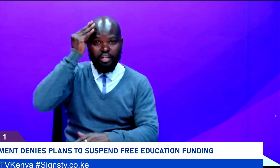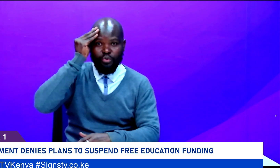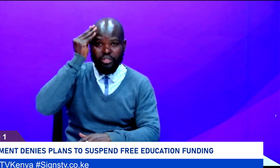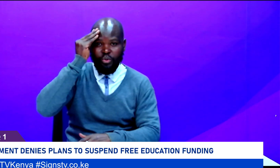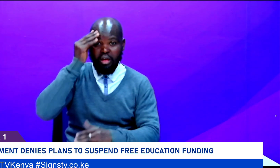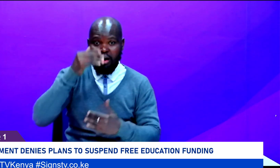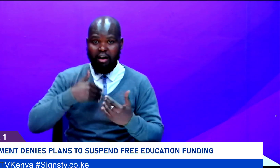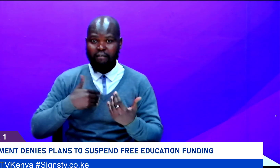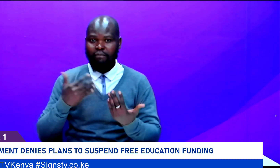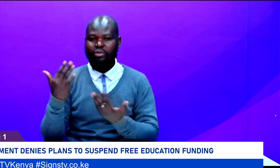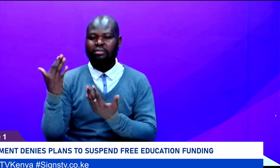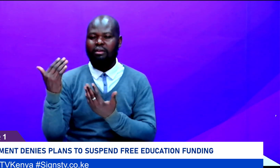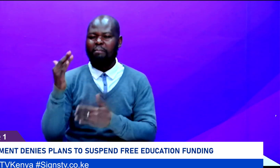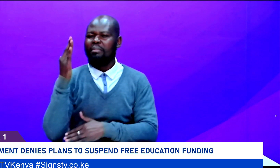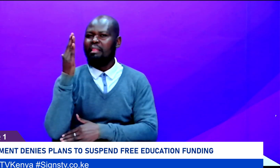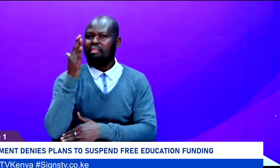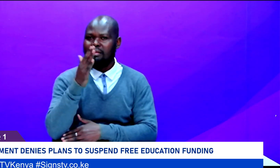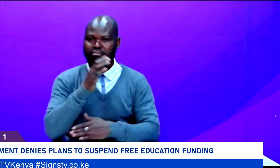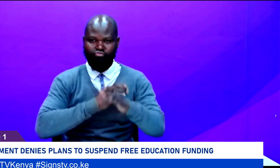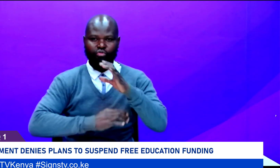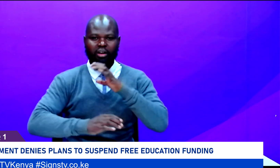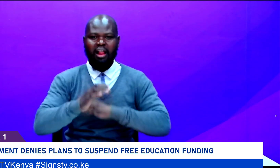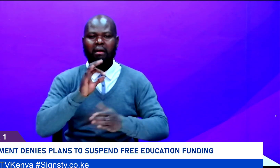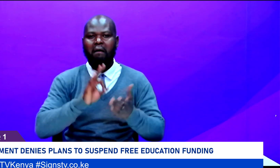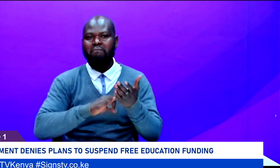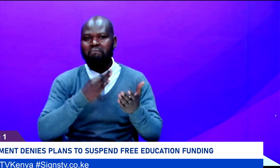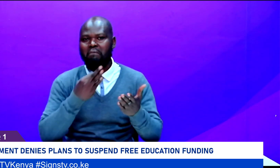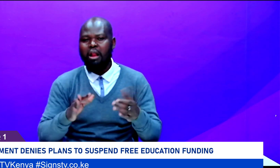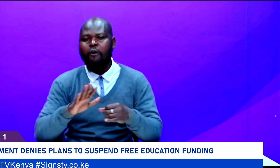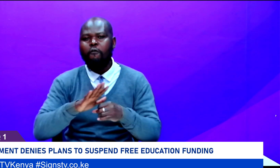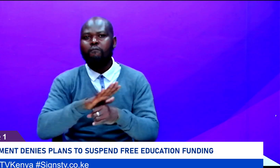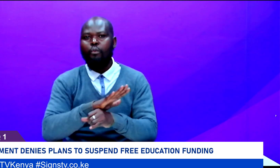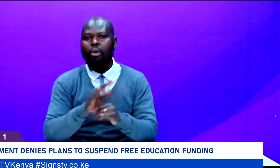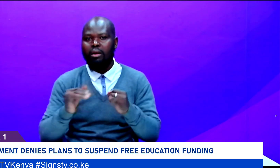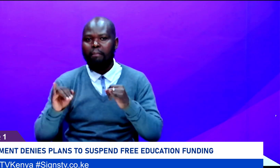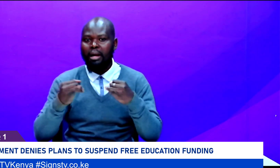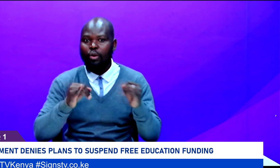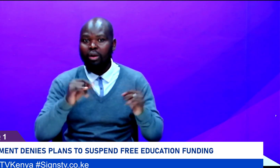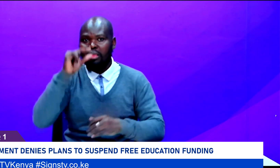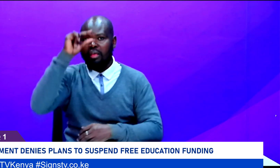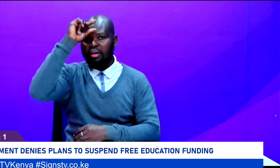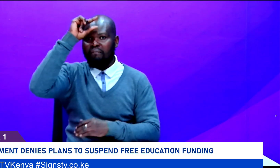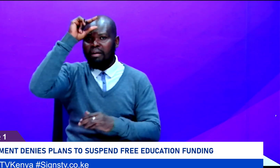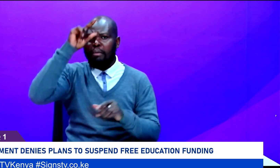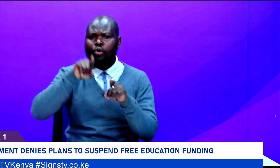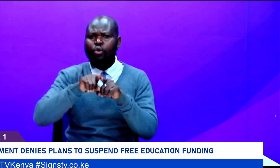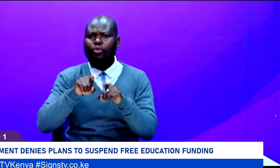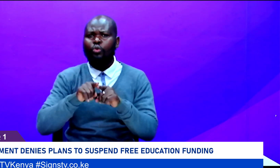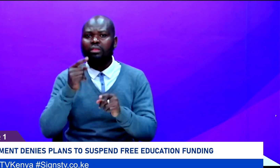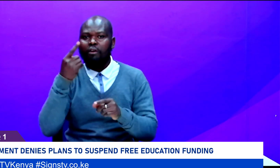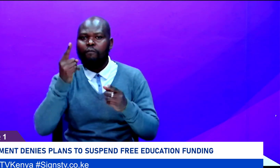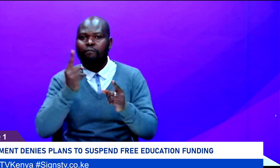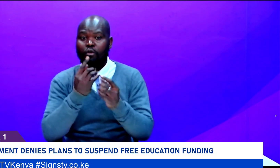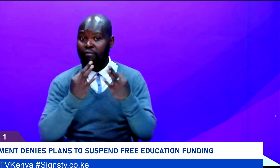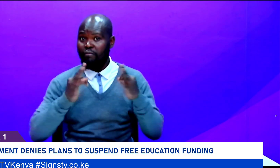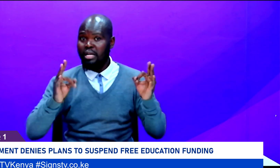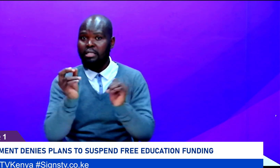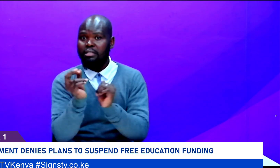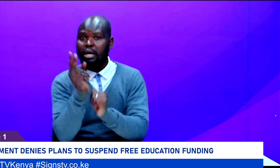And on to our first news item. The Ministry of Education has come under sharp criticism for failing to fully implement